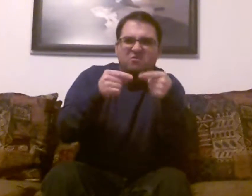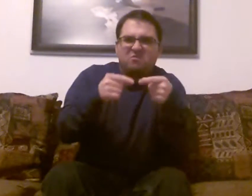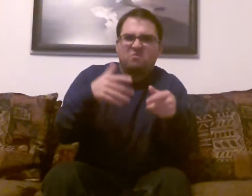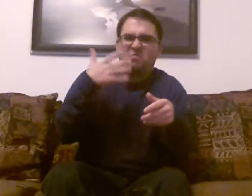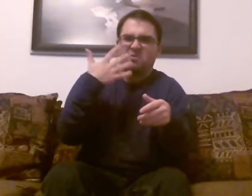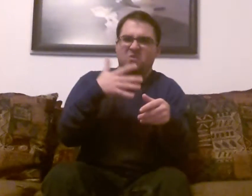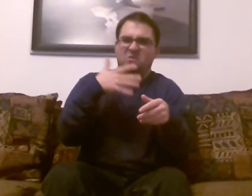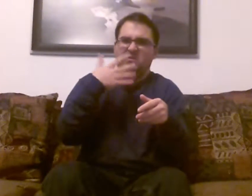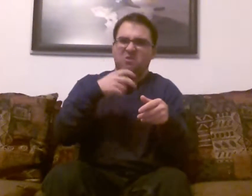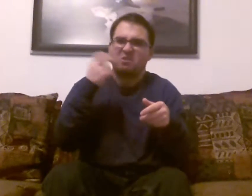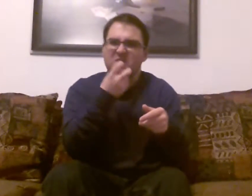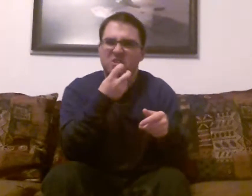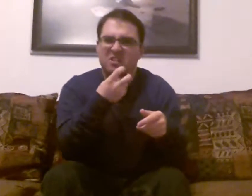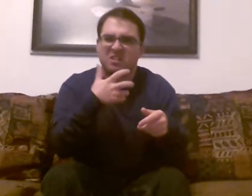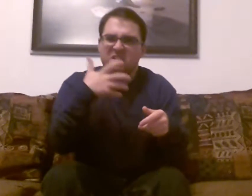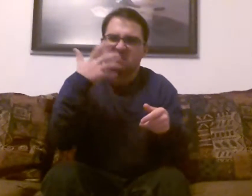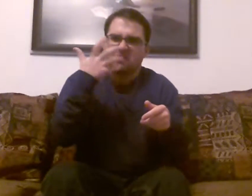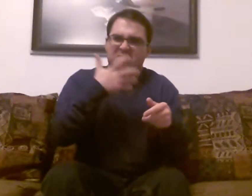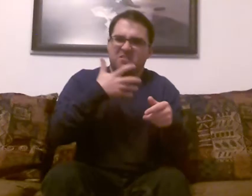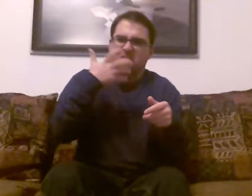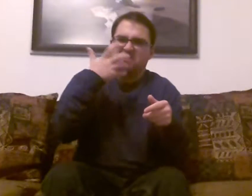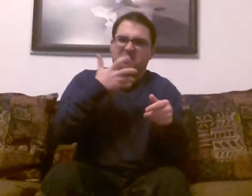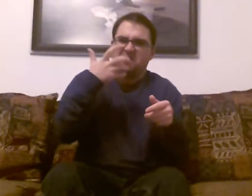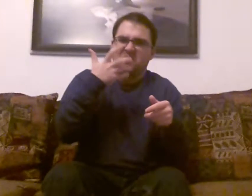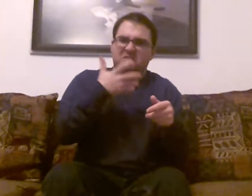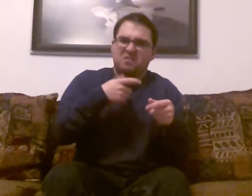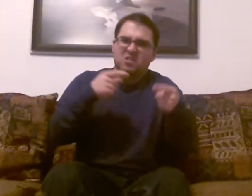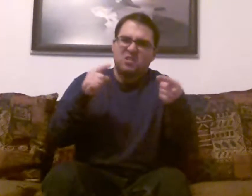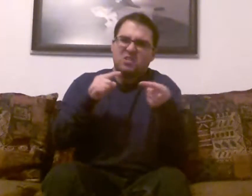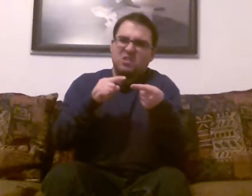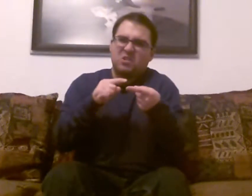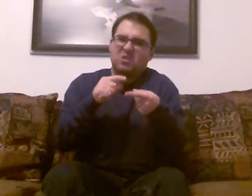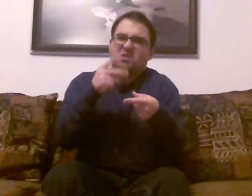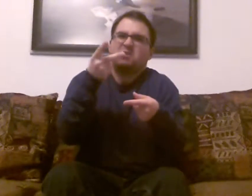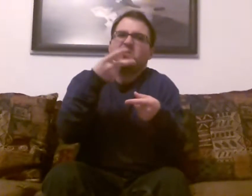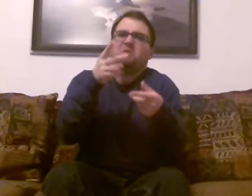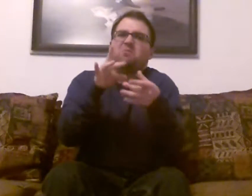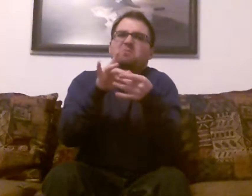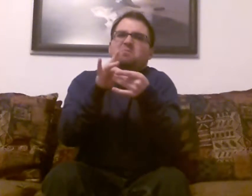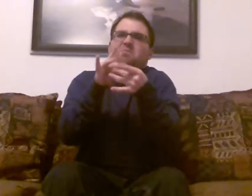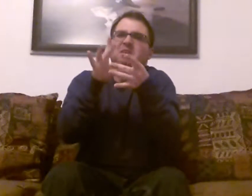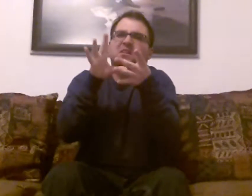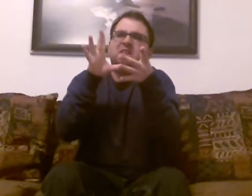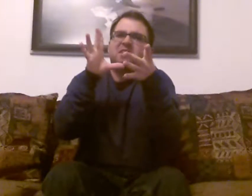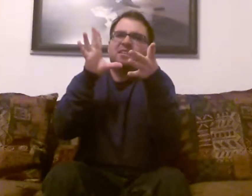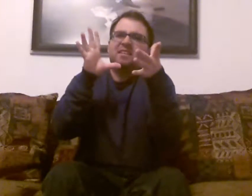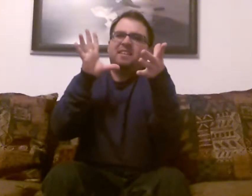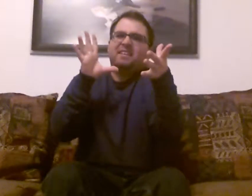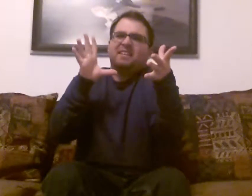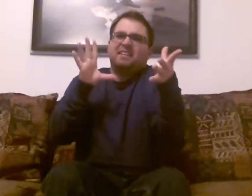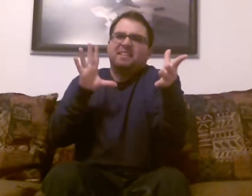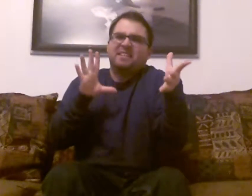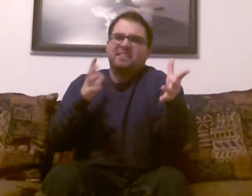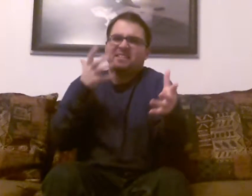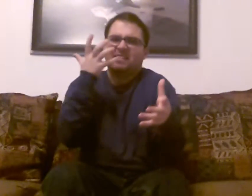say the things you said. It's all bad that they ended our relationship. I can't believe